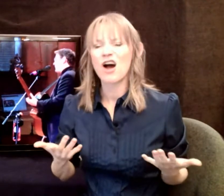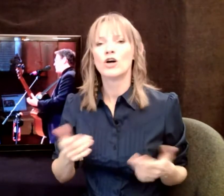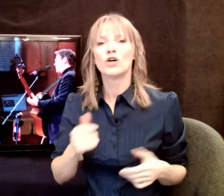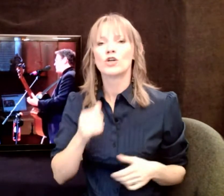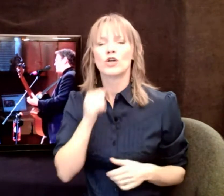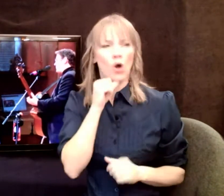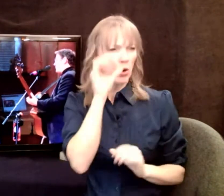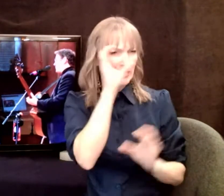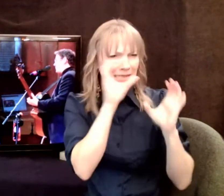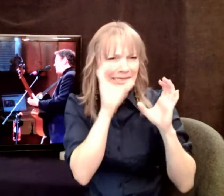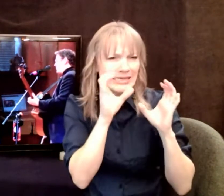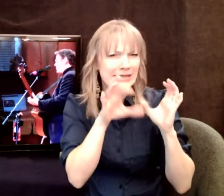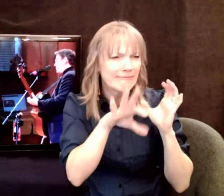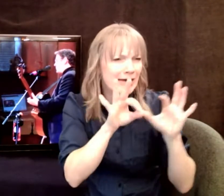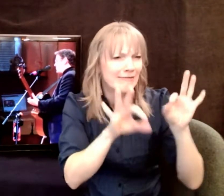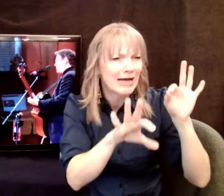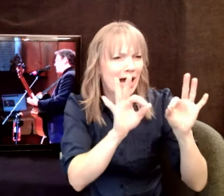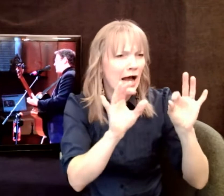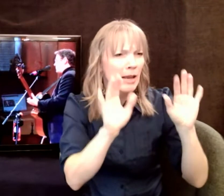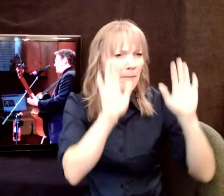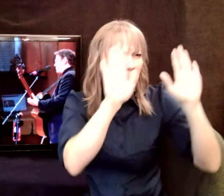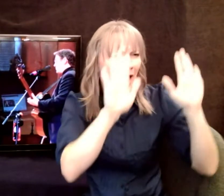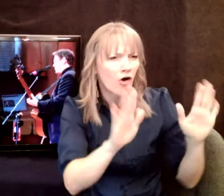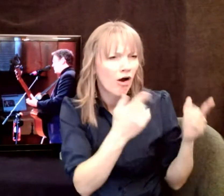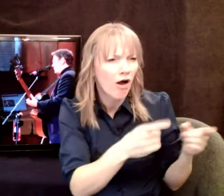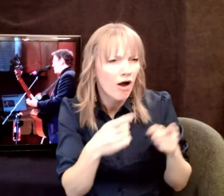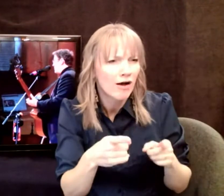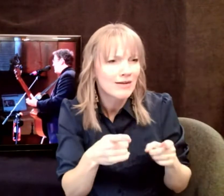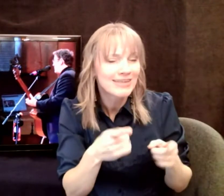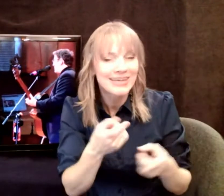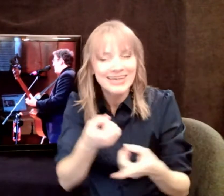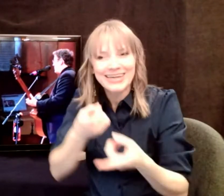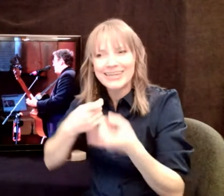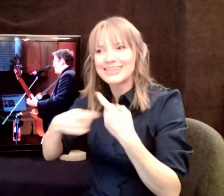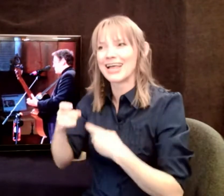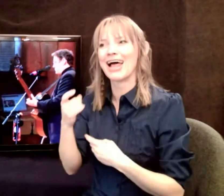miracles, but finding where there isn't one.